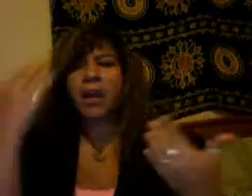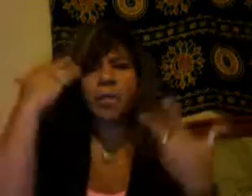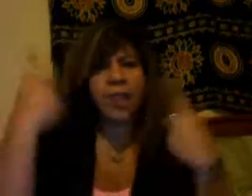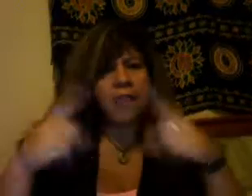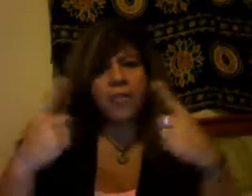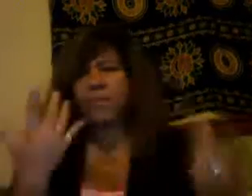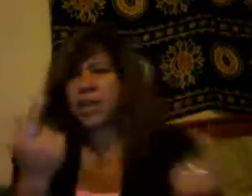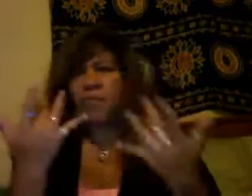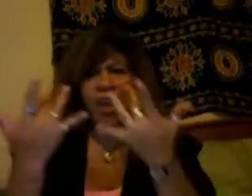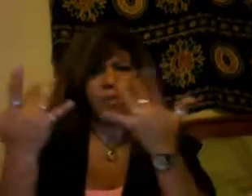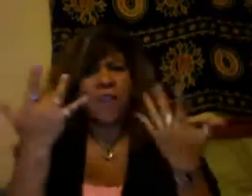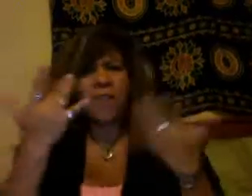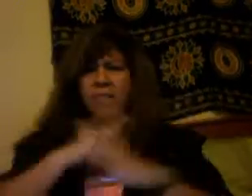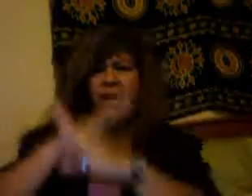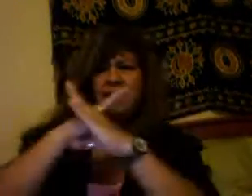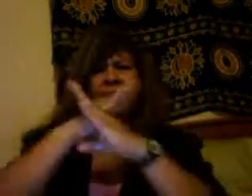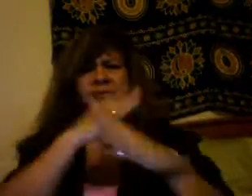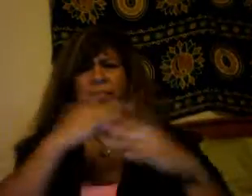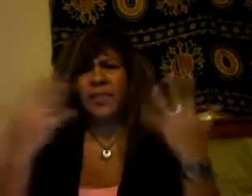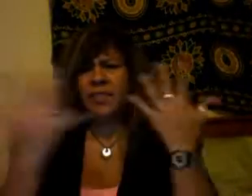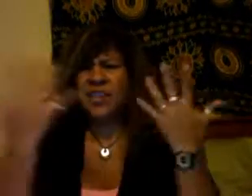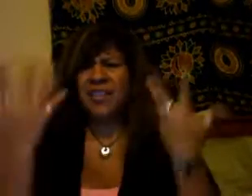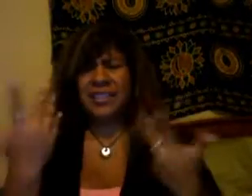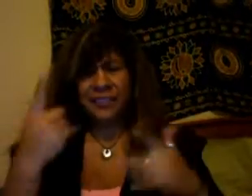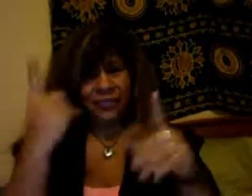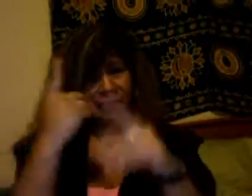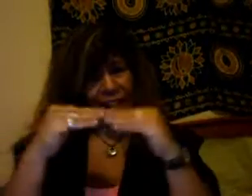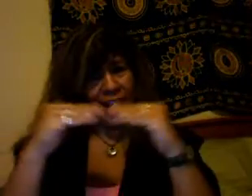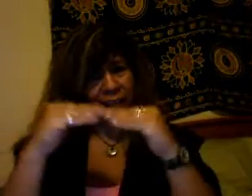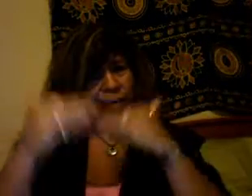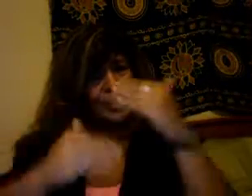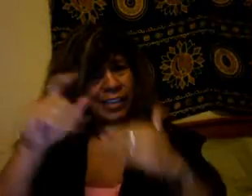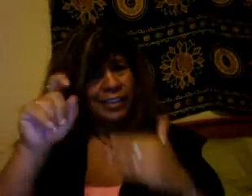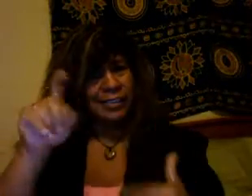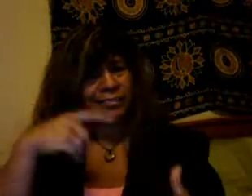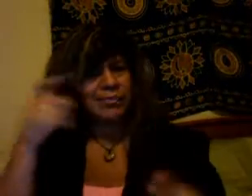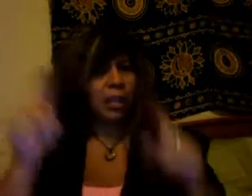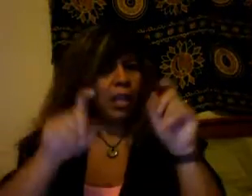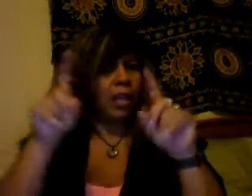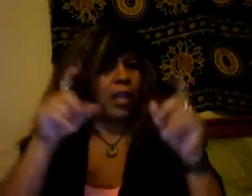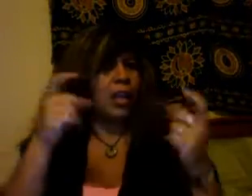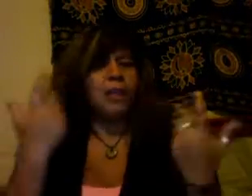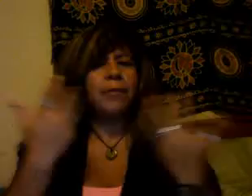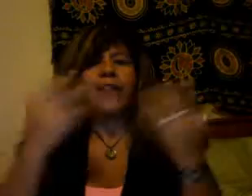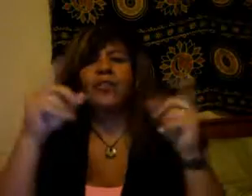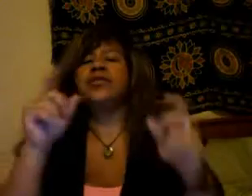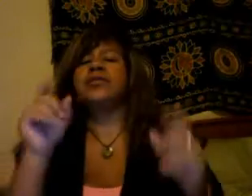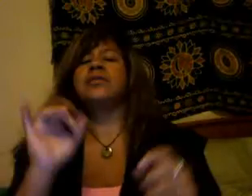has become can't can't can't it's can't can't